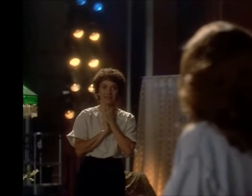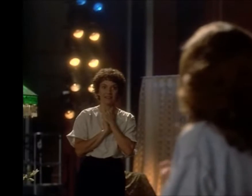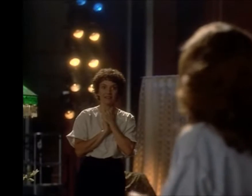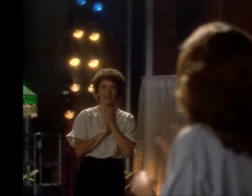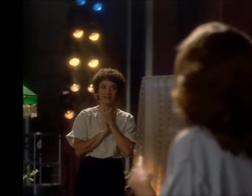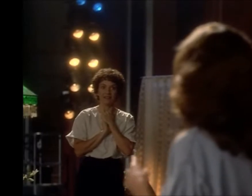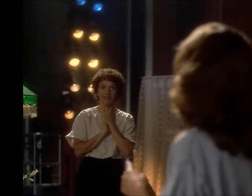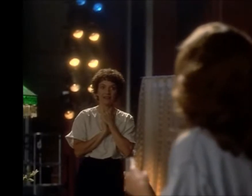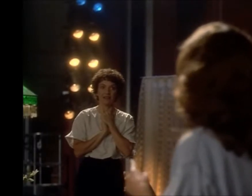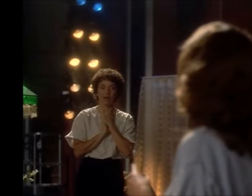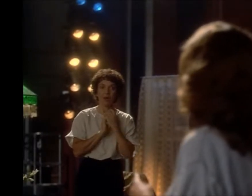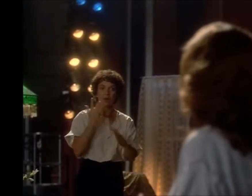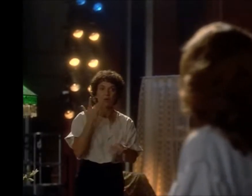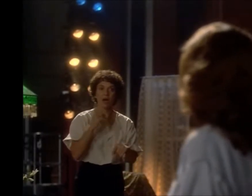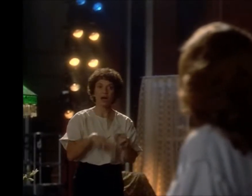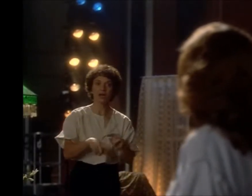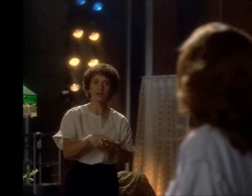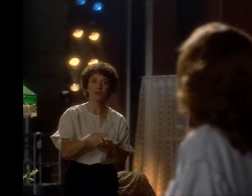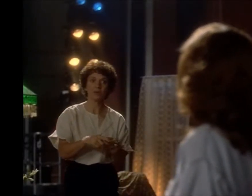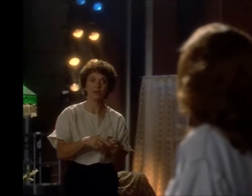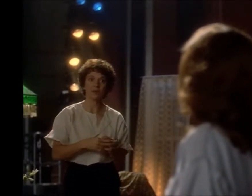I can't. Why can't you?